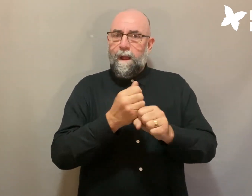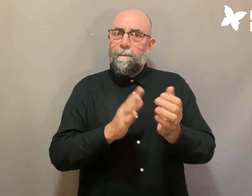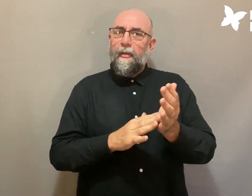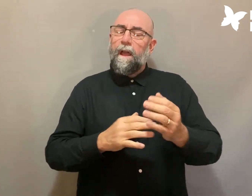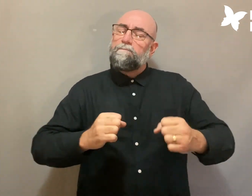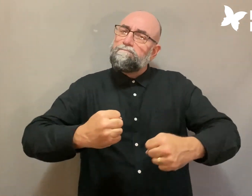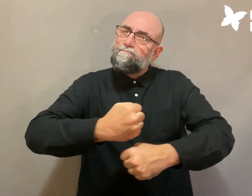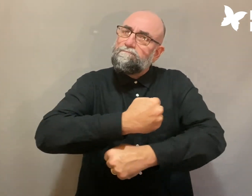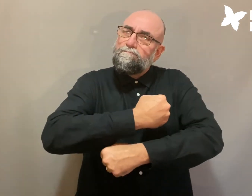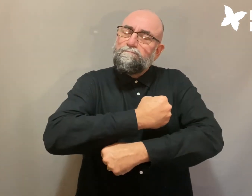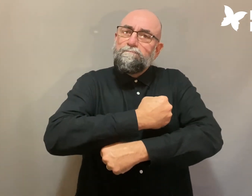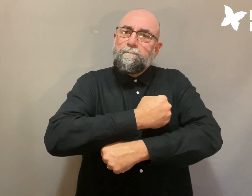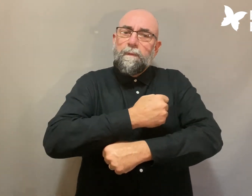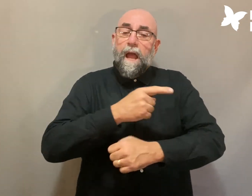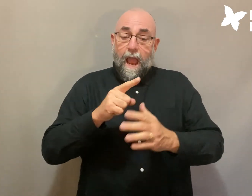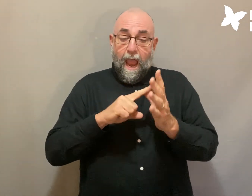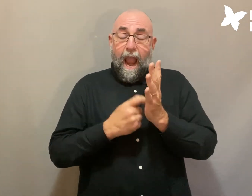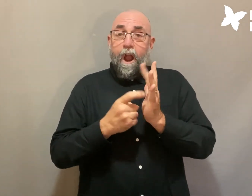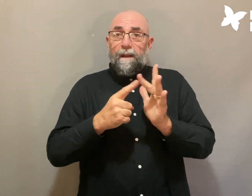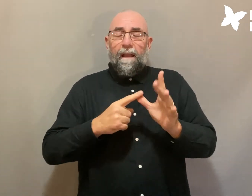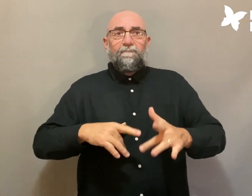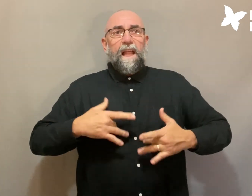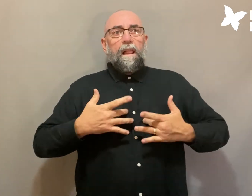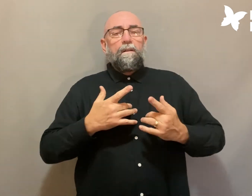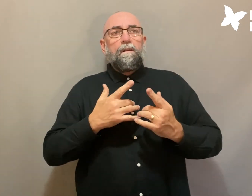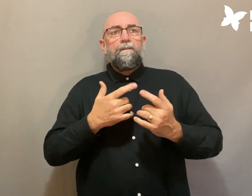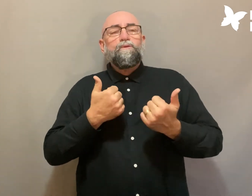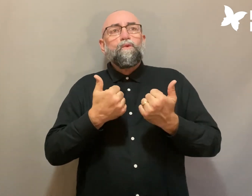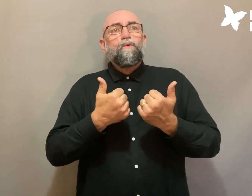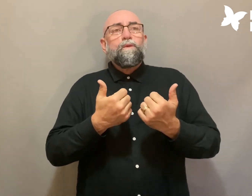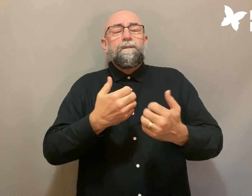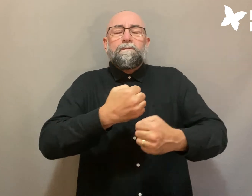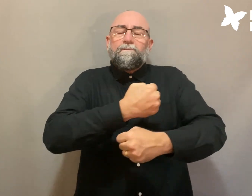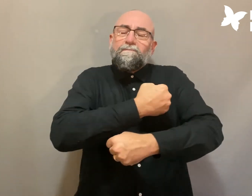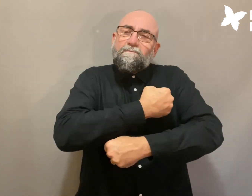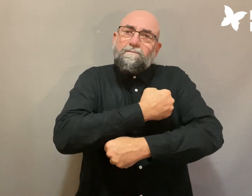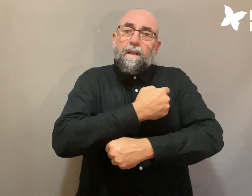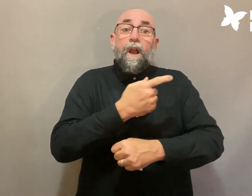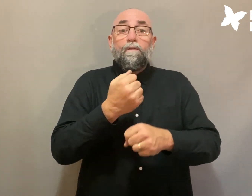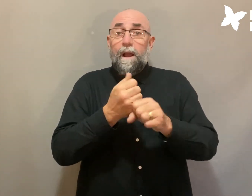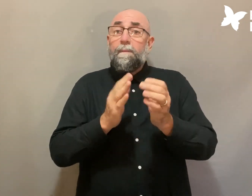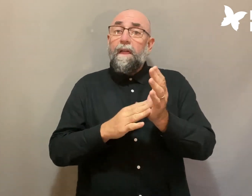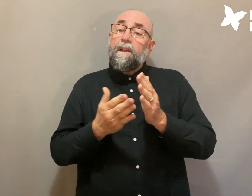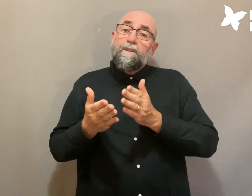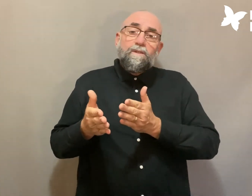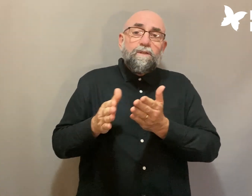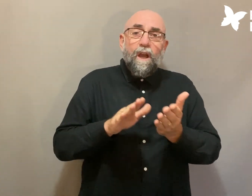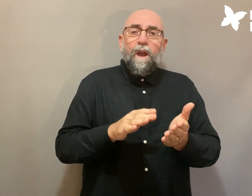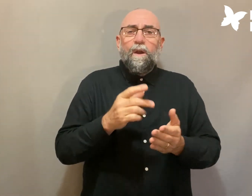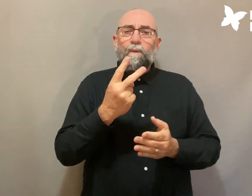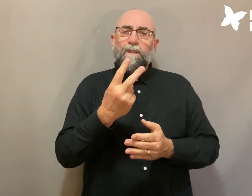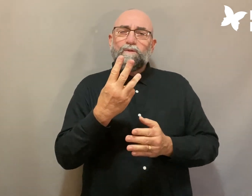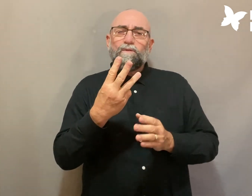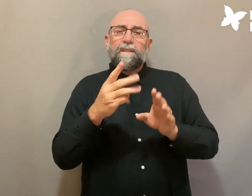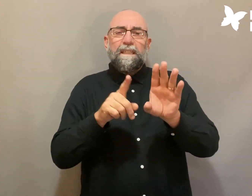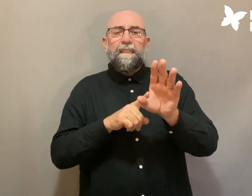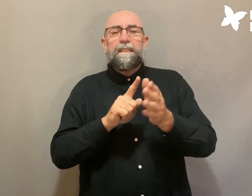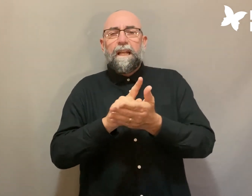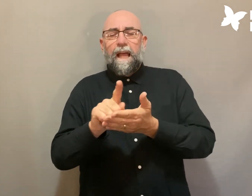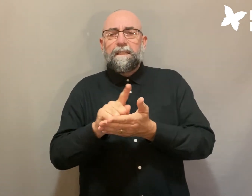arms, Aria didn't feel so alone. And though her nan passed away a few years later, Aria has a